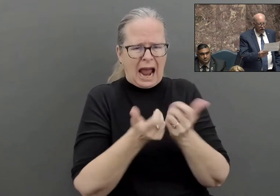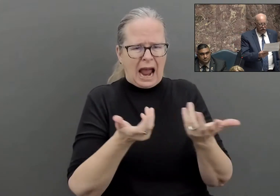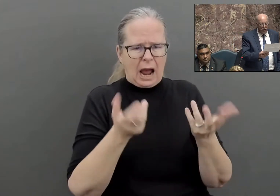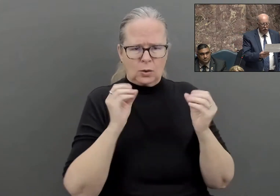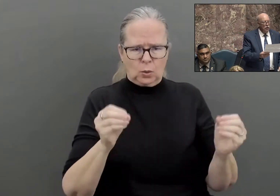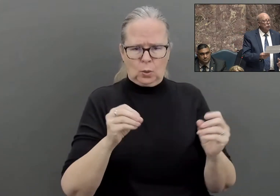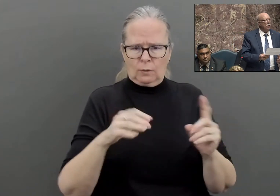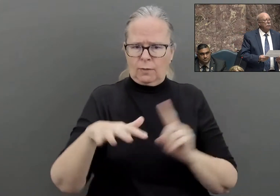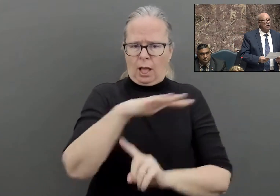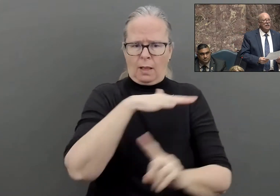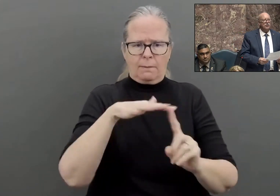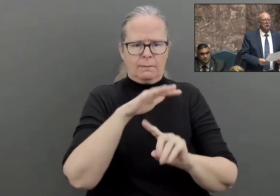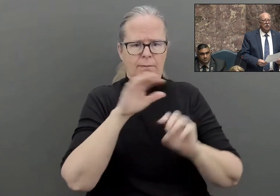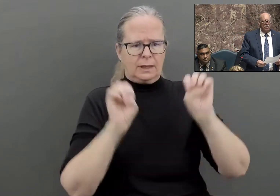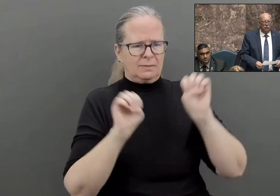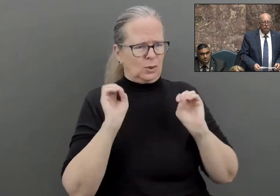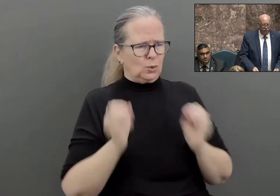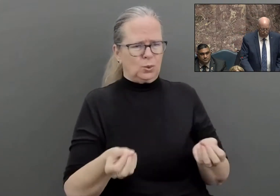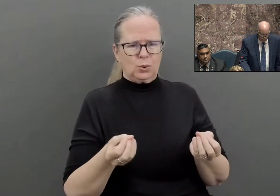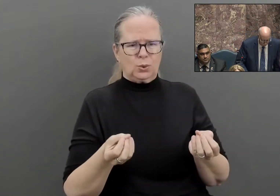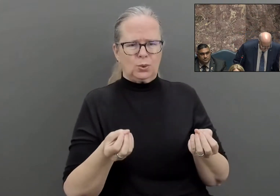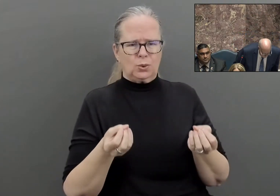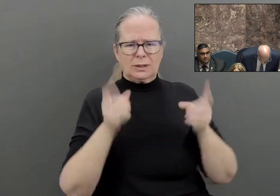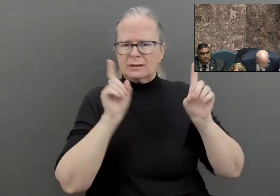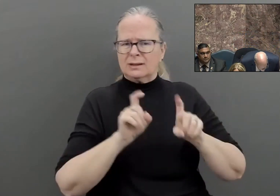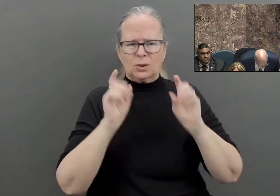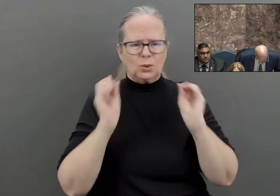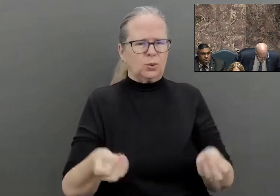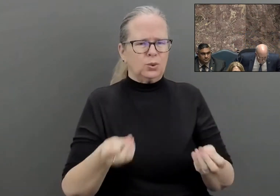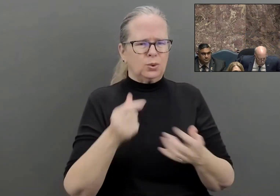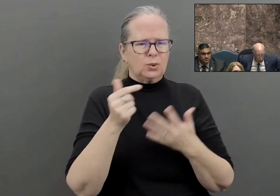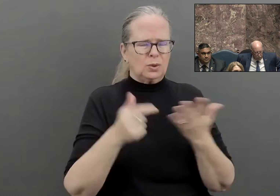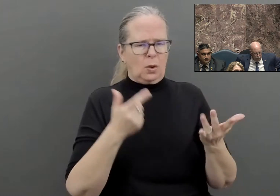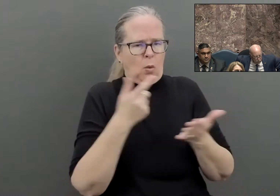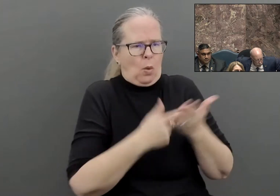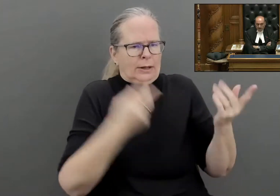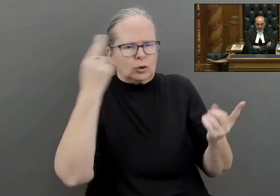federal funding to replace the tunnel?